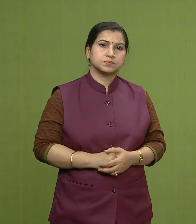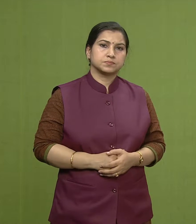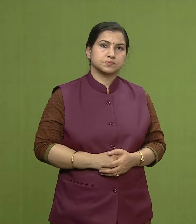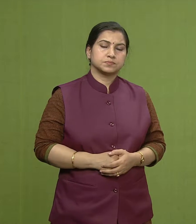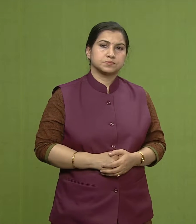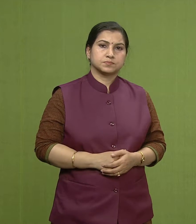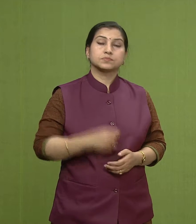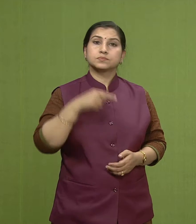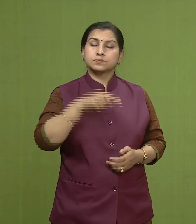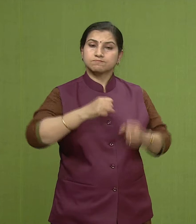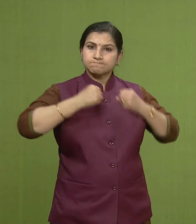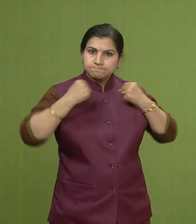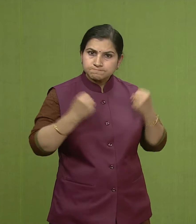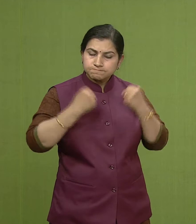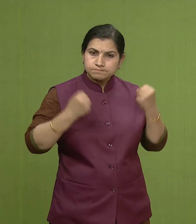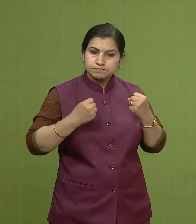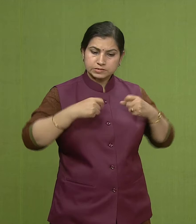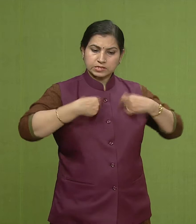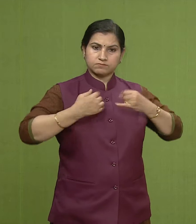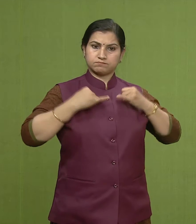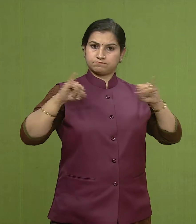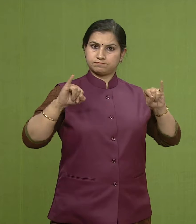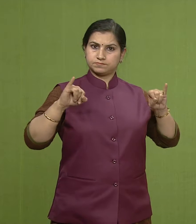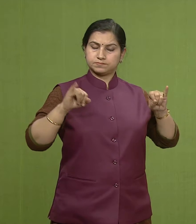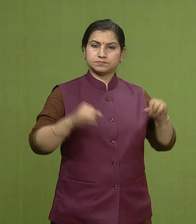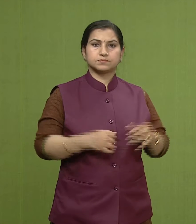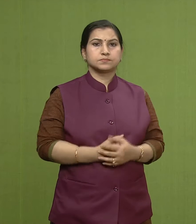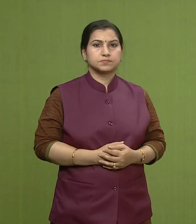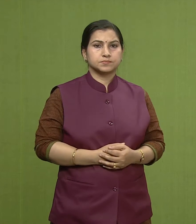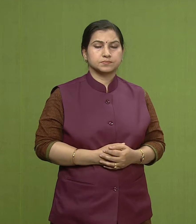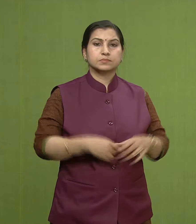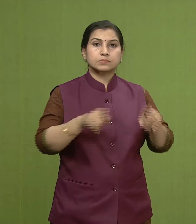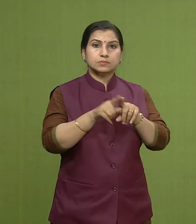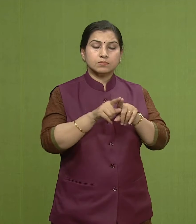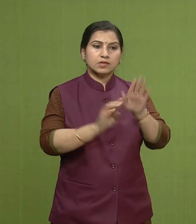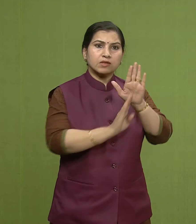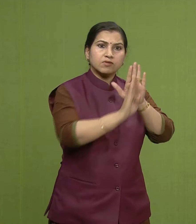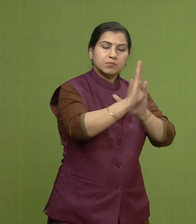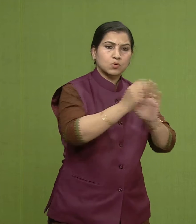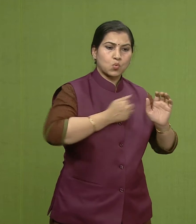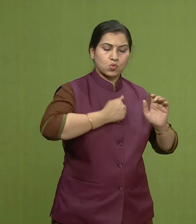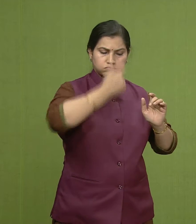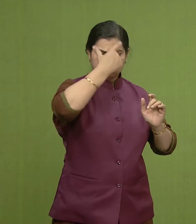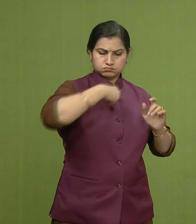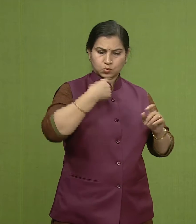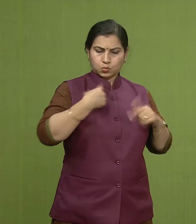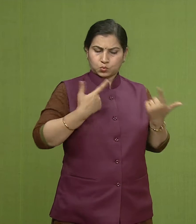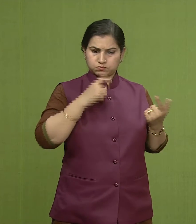In their effort to become independent and develop their own identity, they